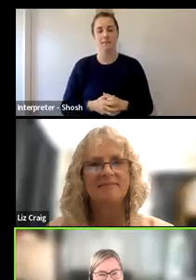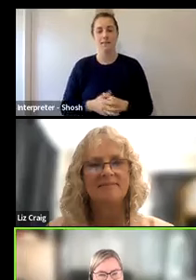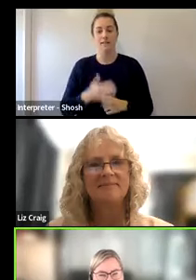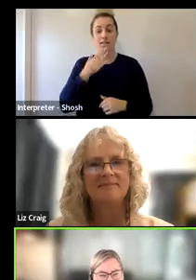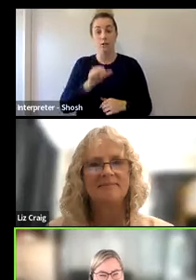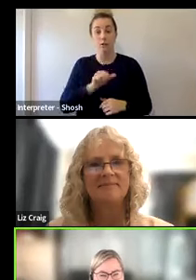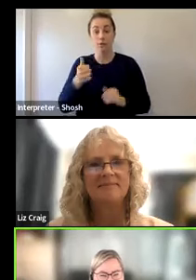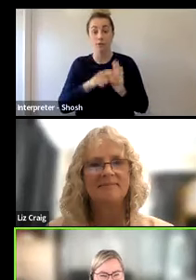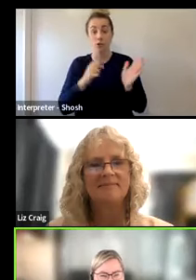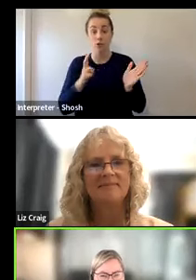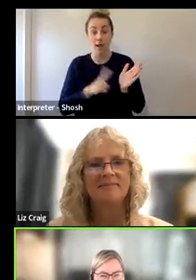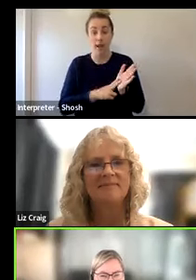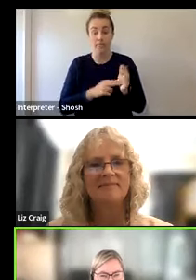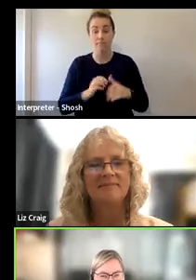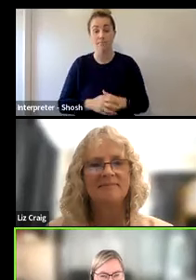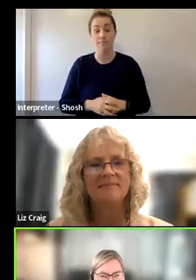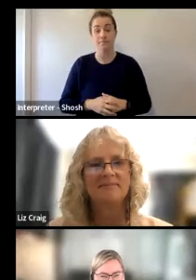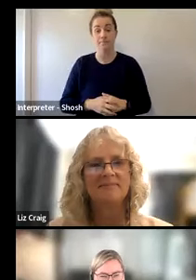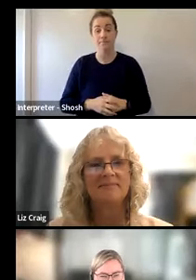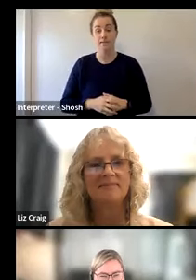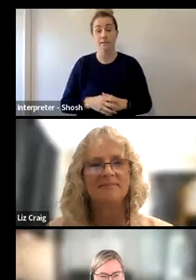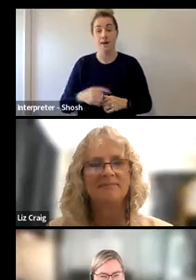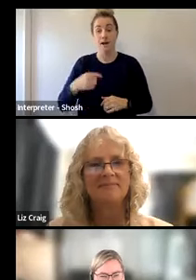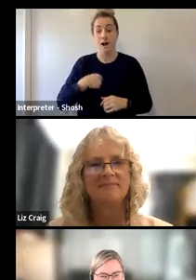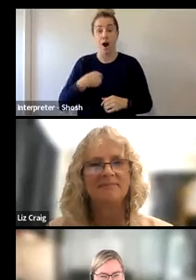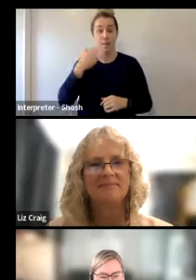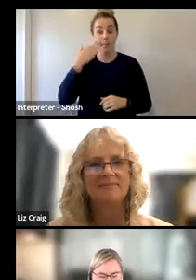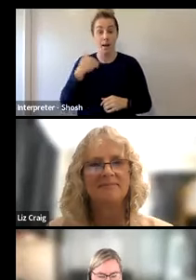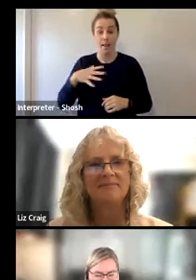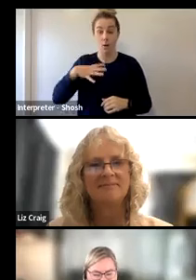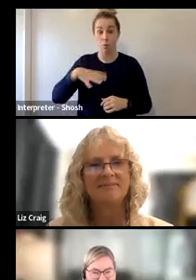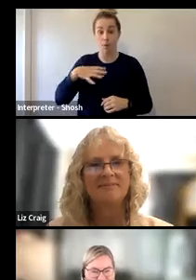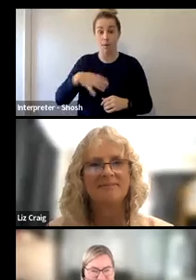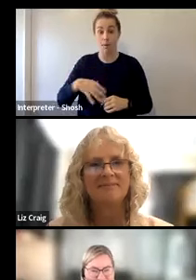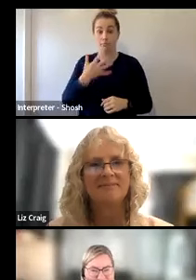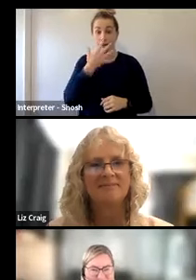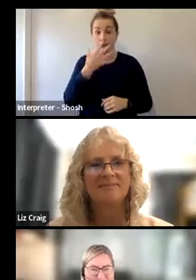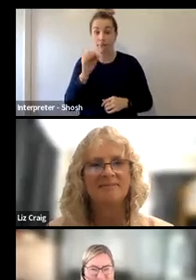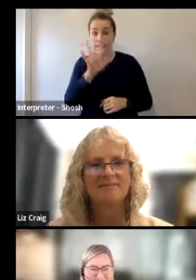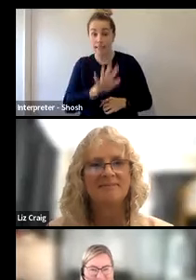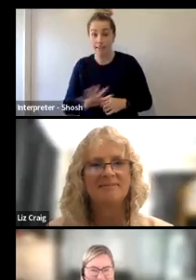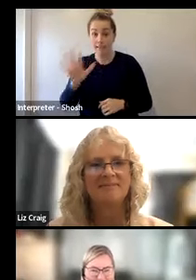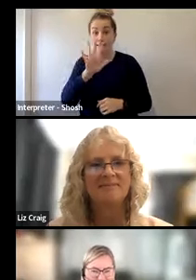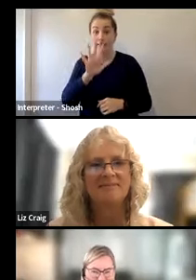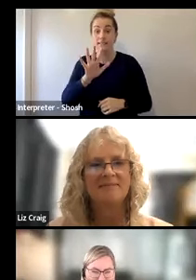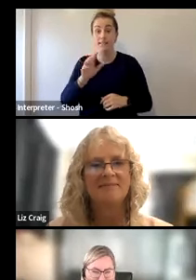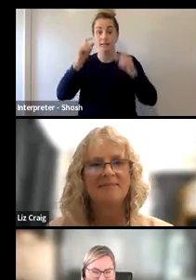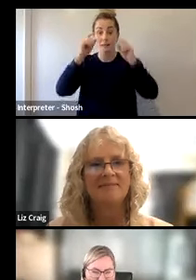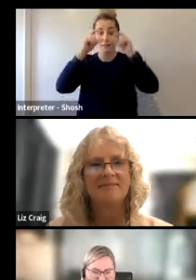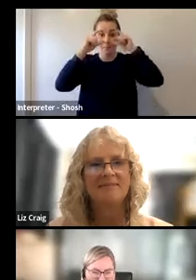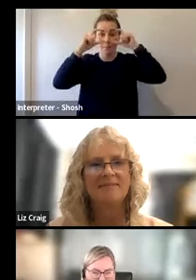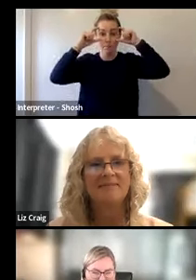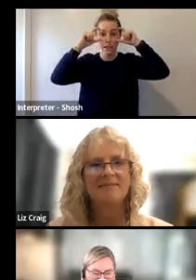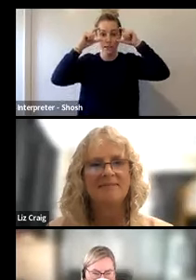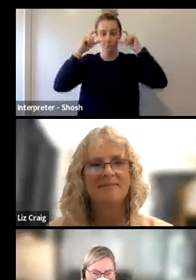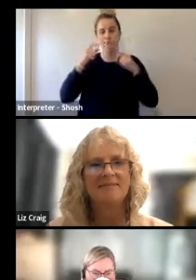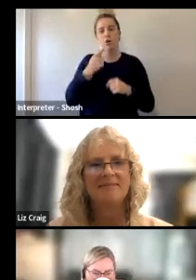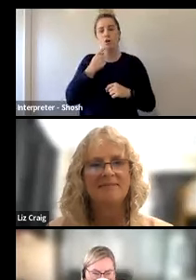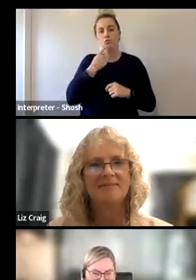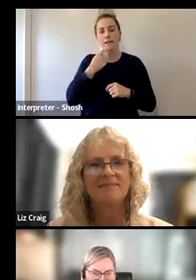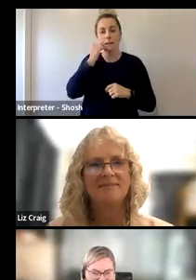Thanks, Jan. So I'm Pākehā woman in my 50s, big kind of red-black